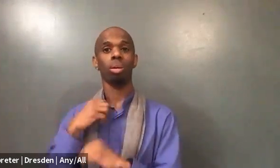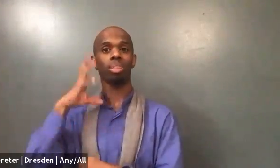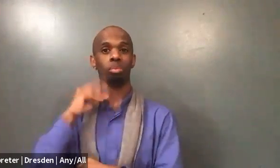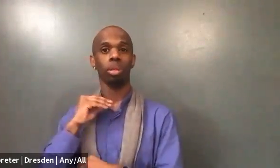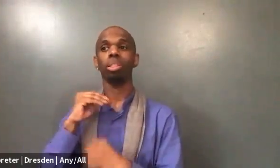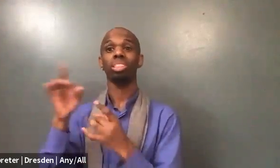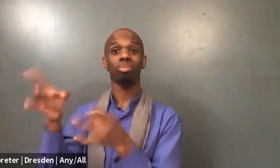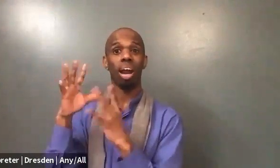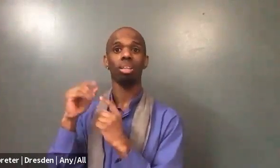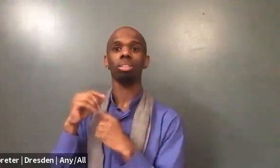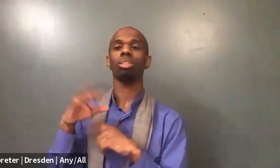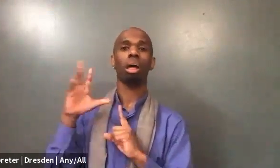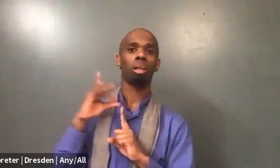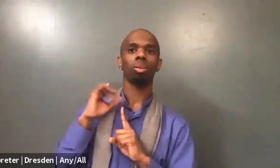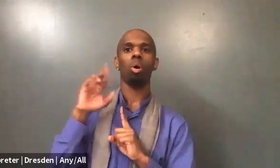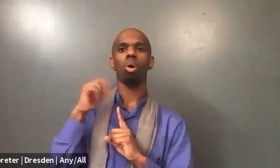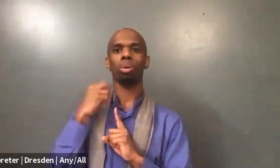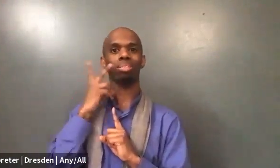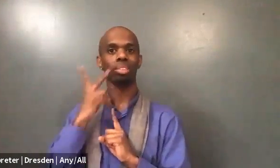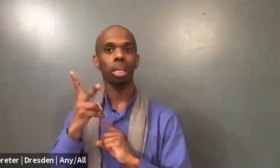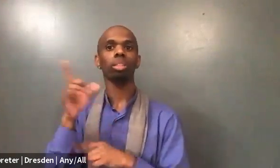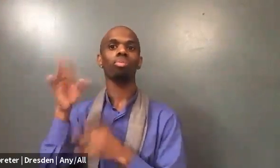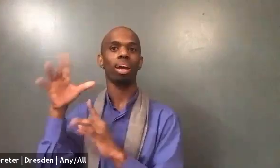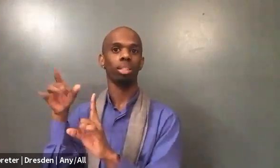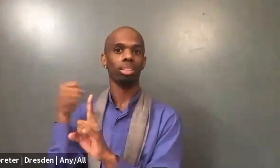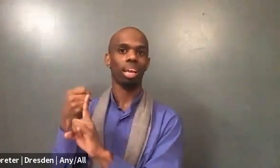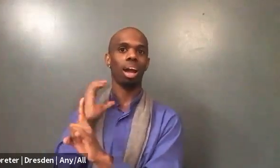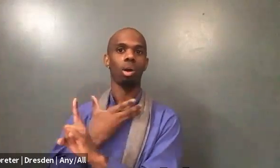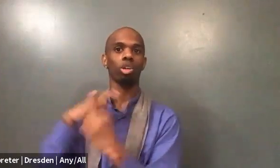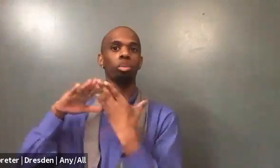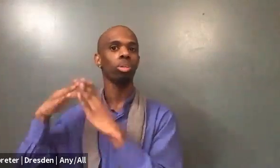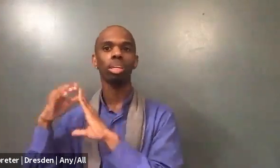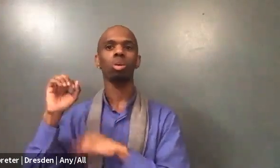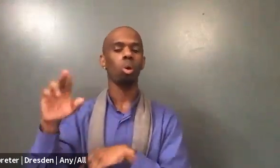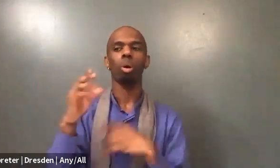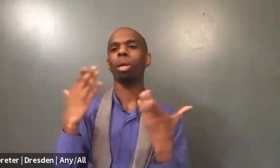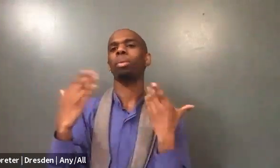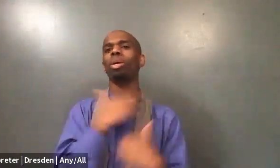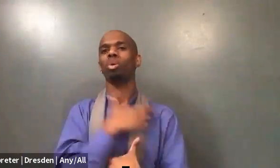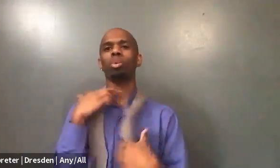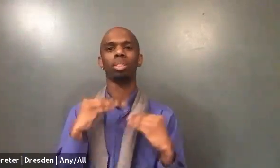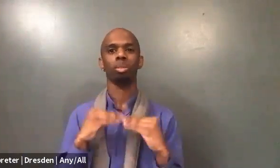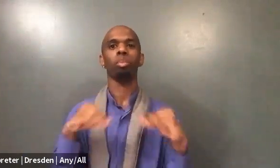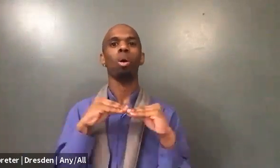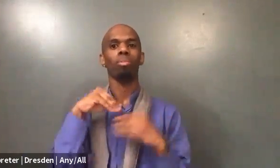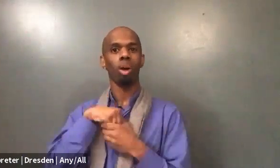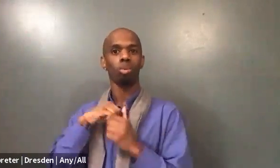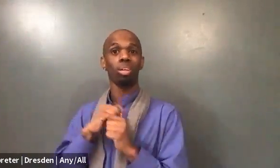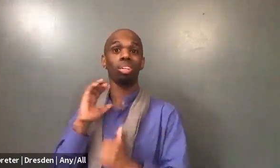witnessing violence happening in our community, or if it's just taking a risk with our own, development or